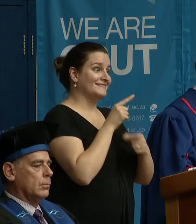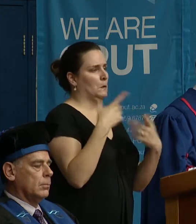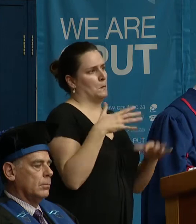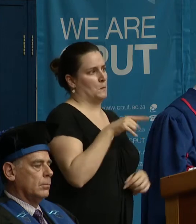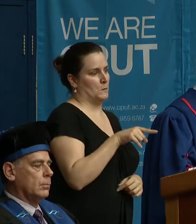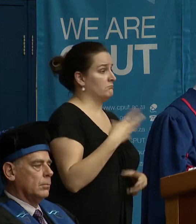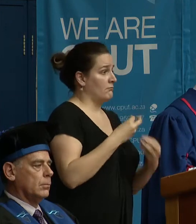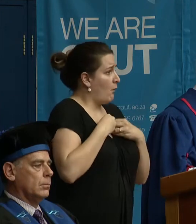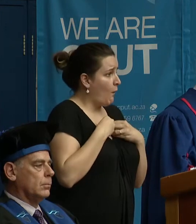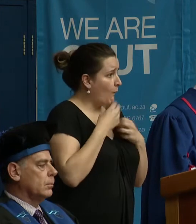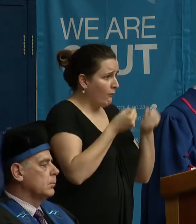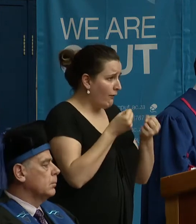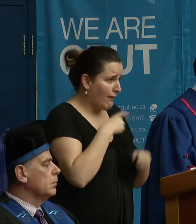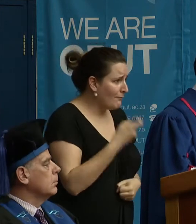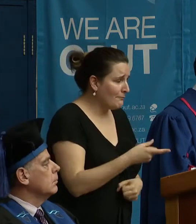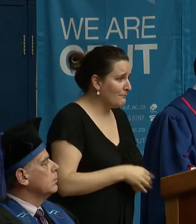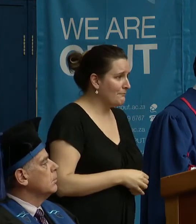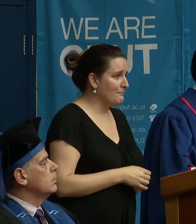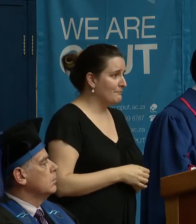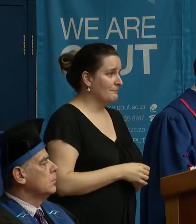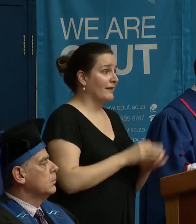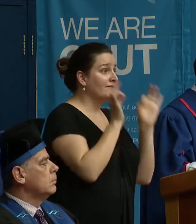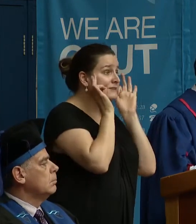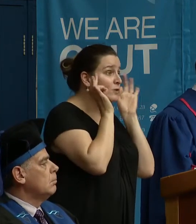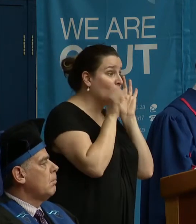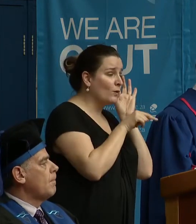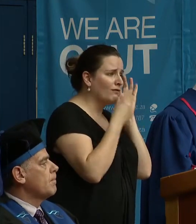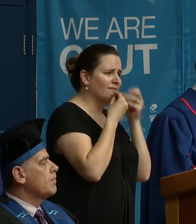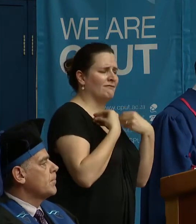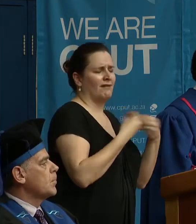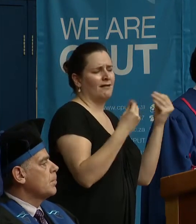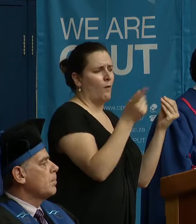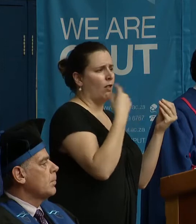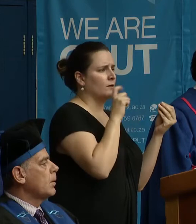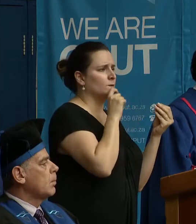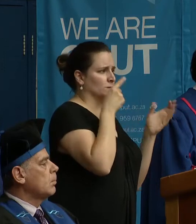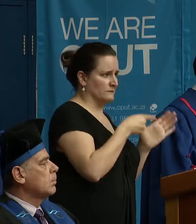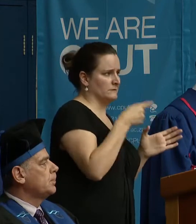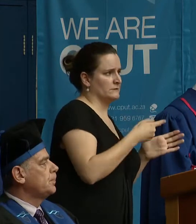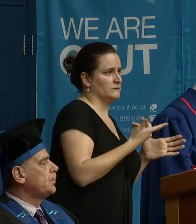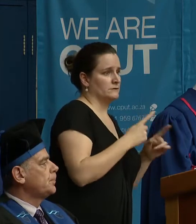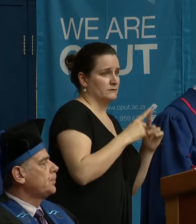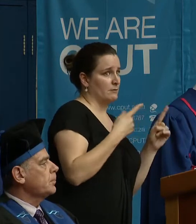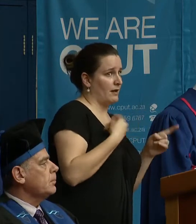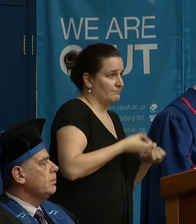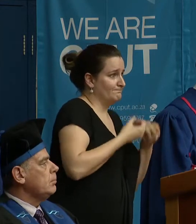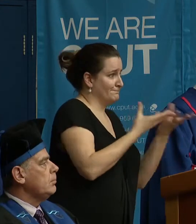no vehicles. Facebook is the world's most popular media owner, and it creates no